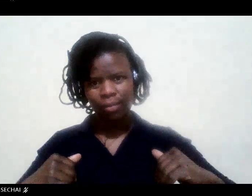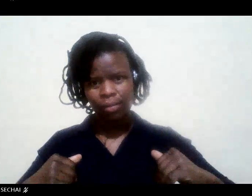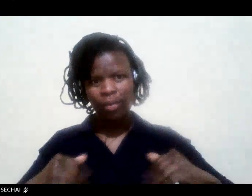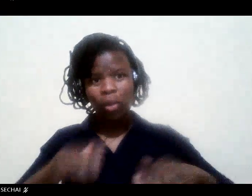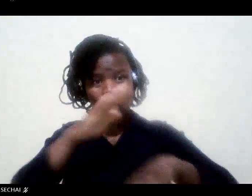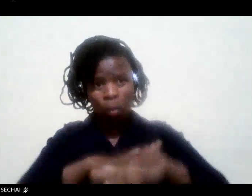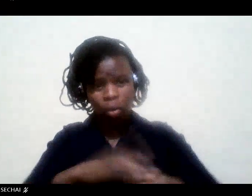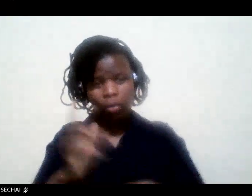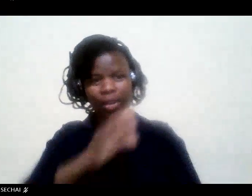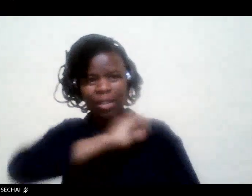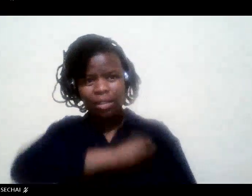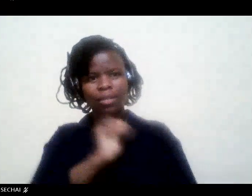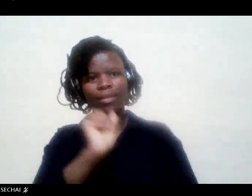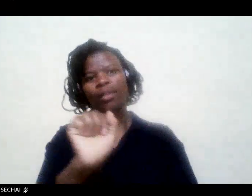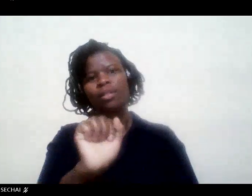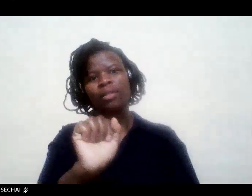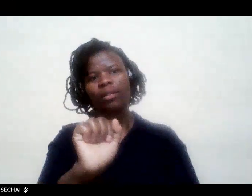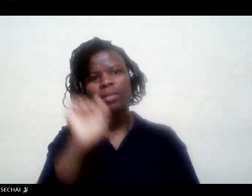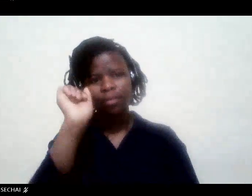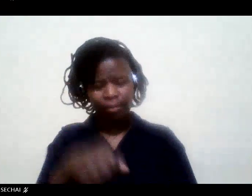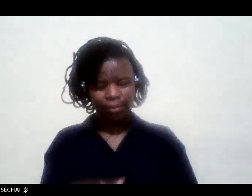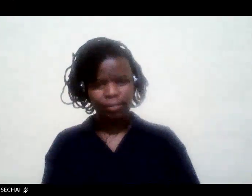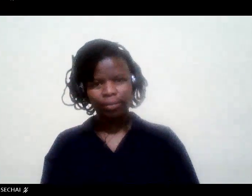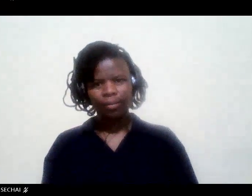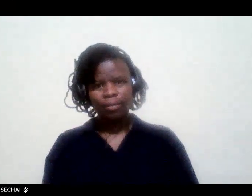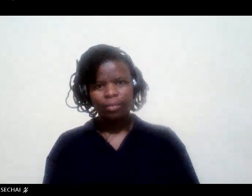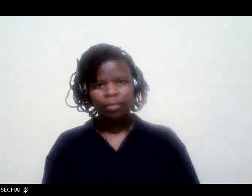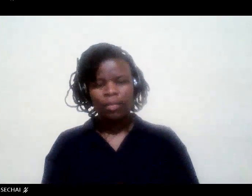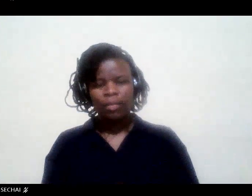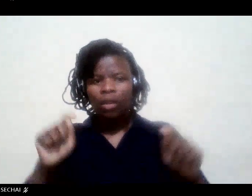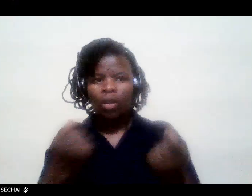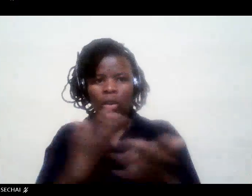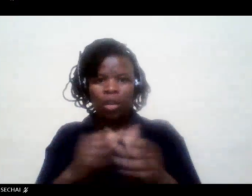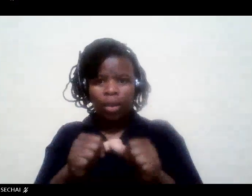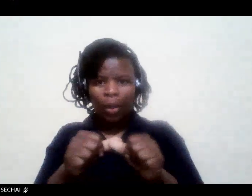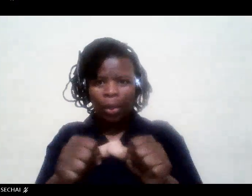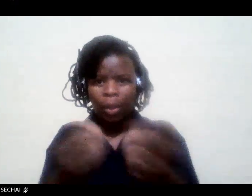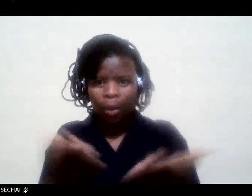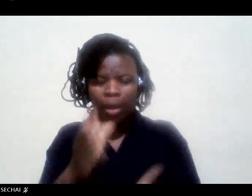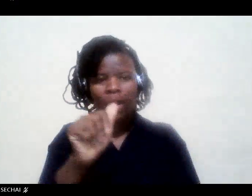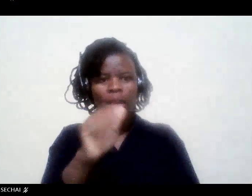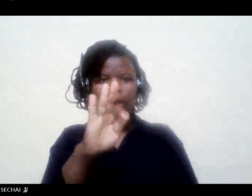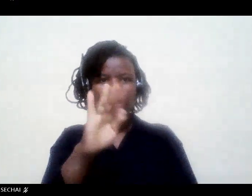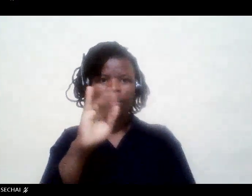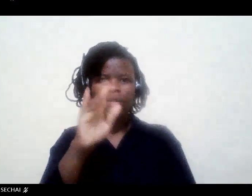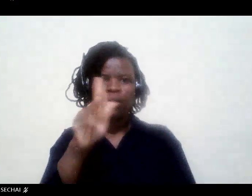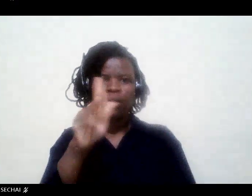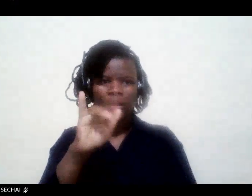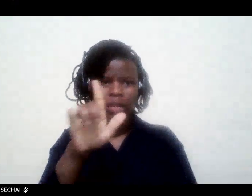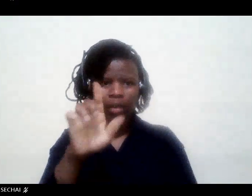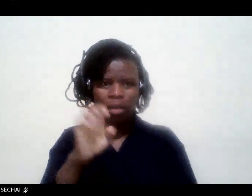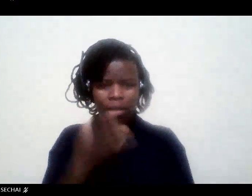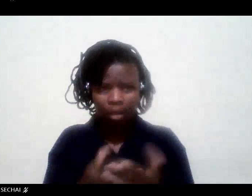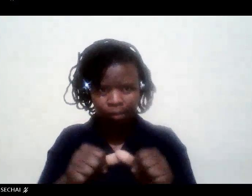disability. Yeah. The other things I wanted to say, but I've forgotten. Yeah. So let's go on to Afikile. Go ahead.